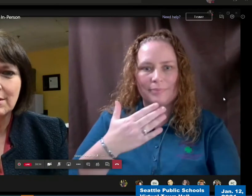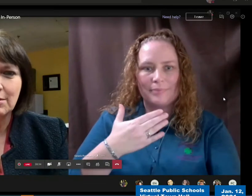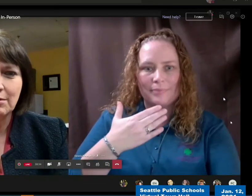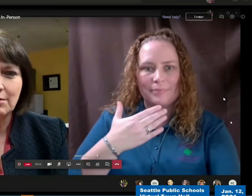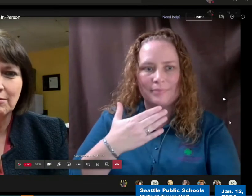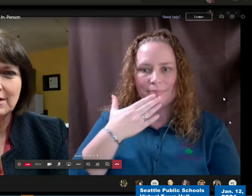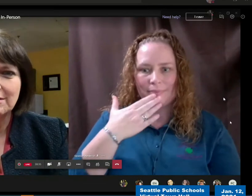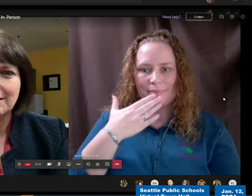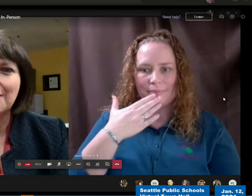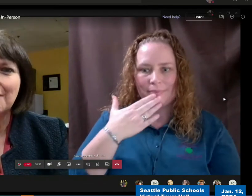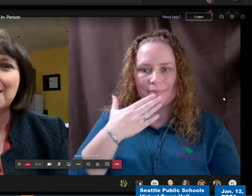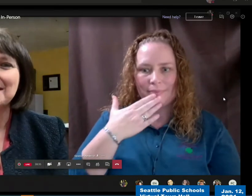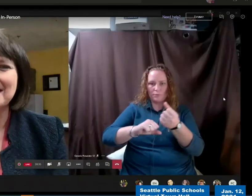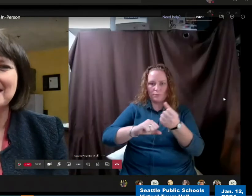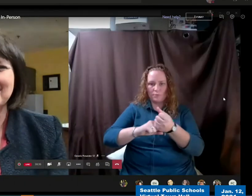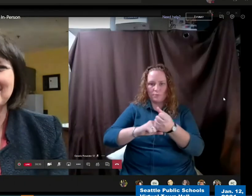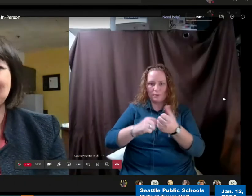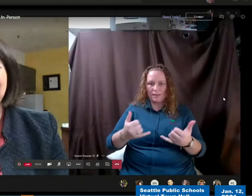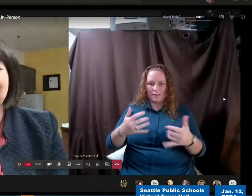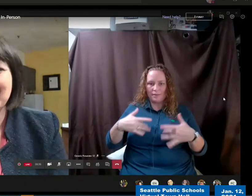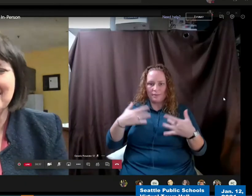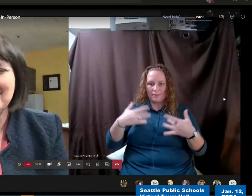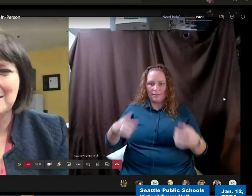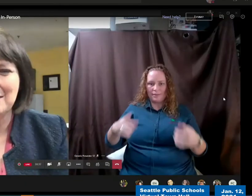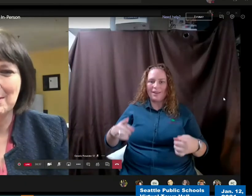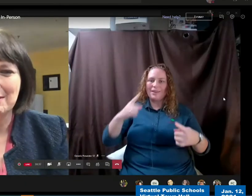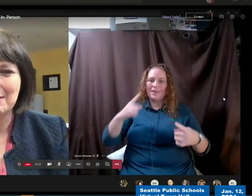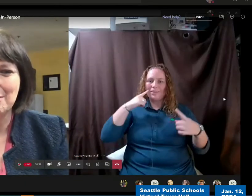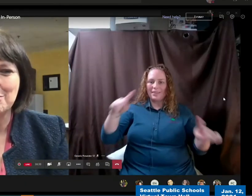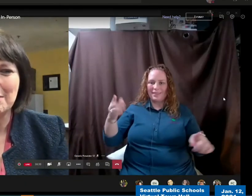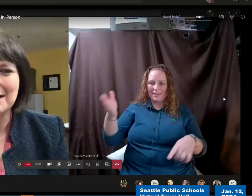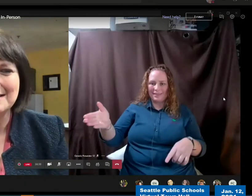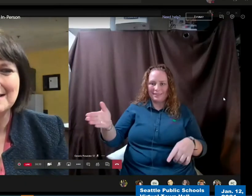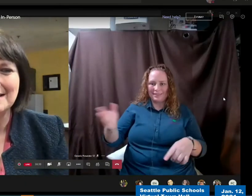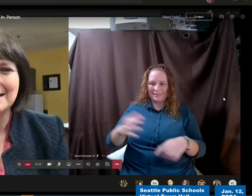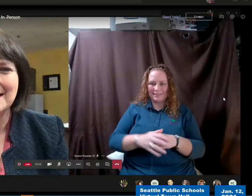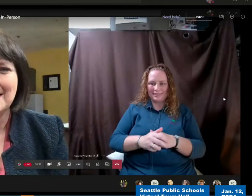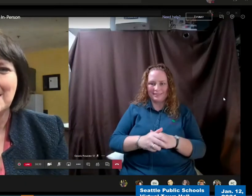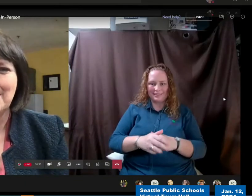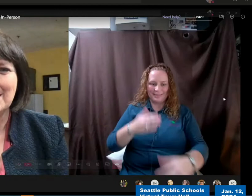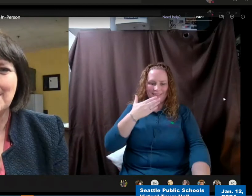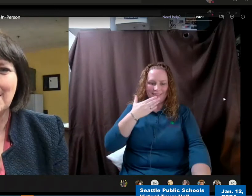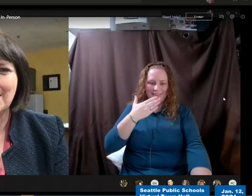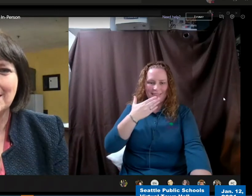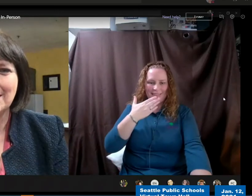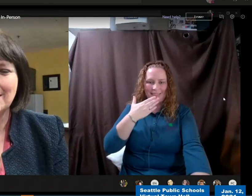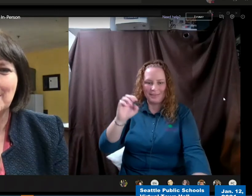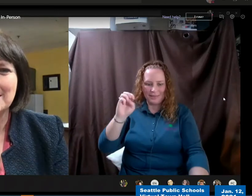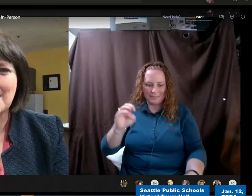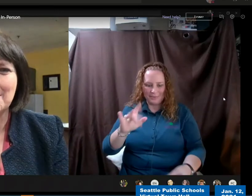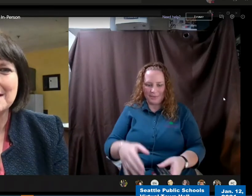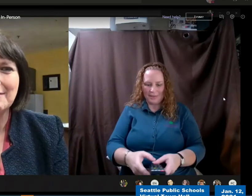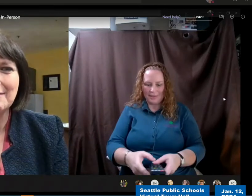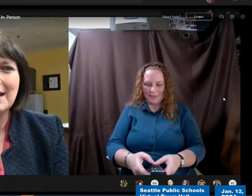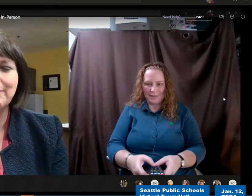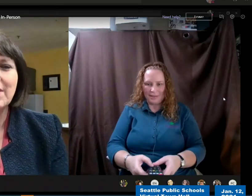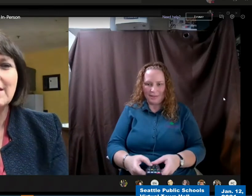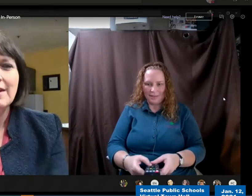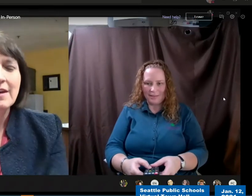So hopefully she'll, oh, there she is. All right. Thank you, Emily, for joining us and being a part or helping us out with this